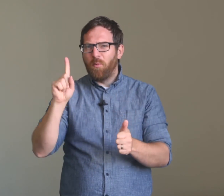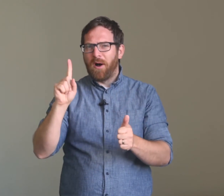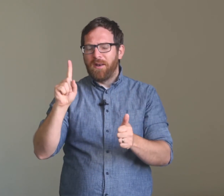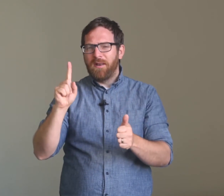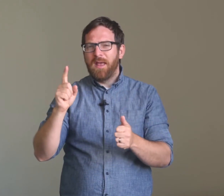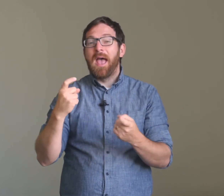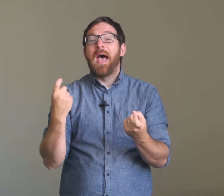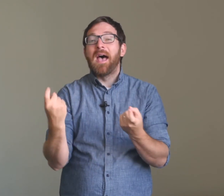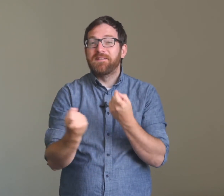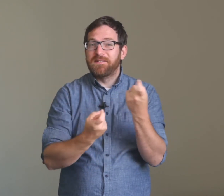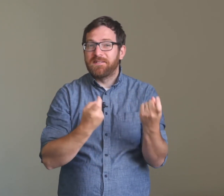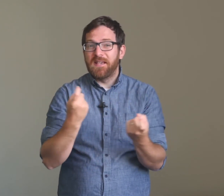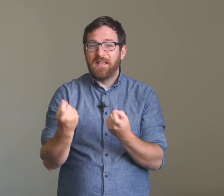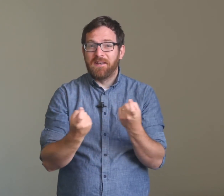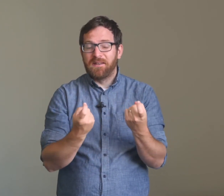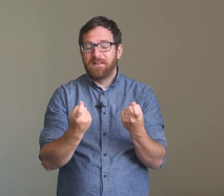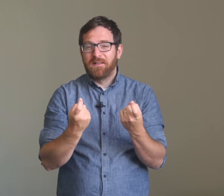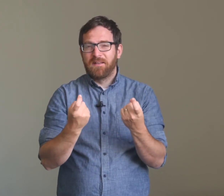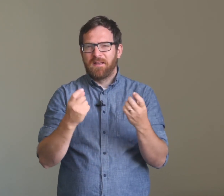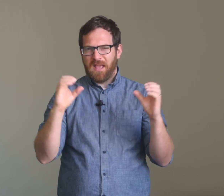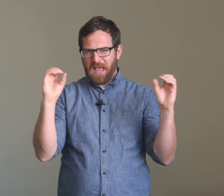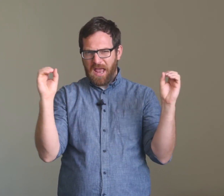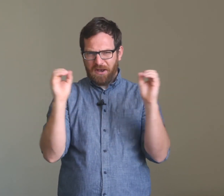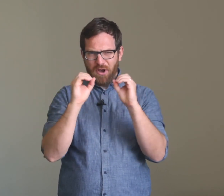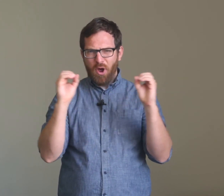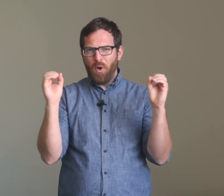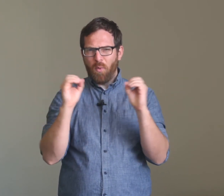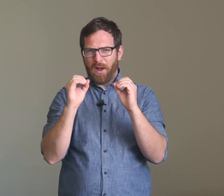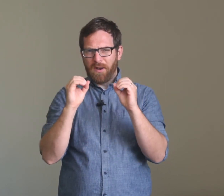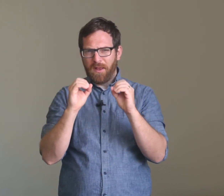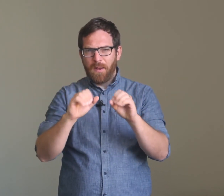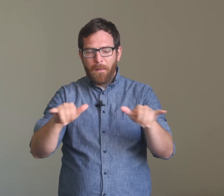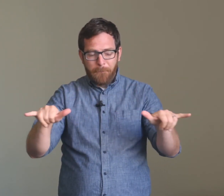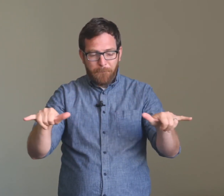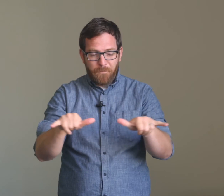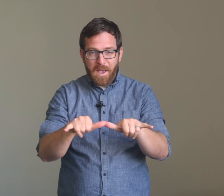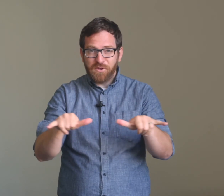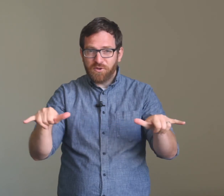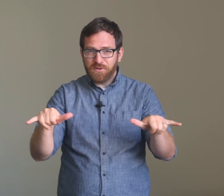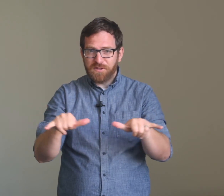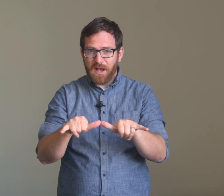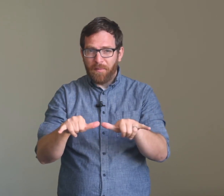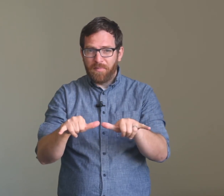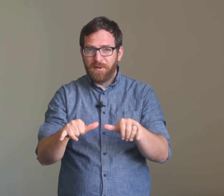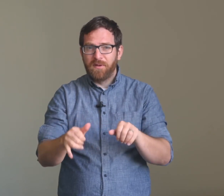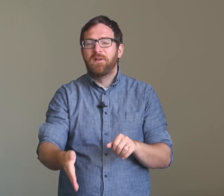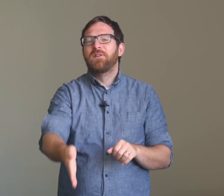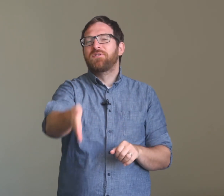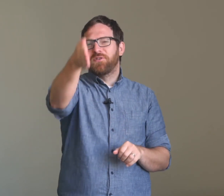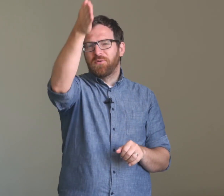has sinned and no one measures up to